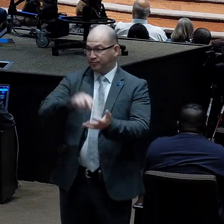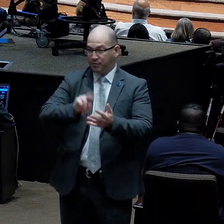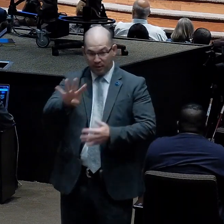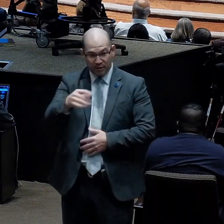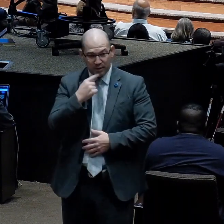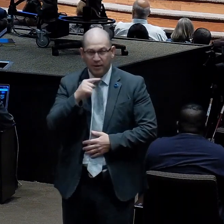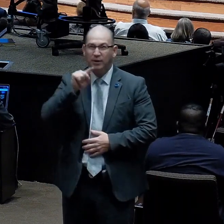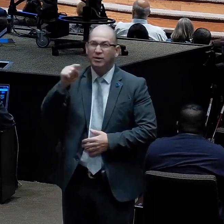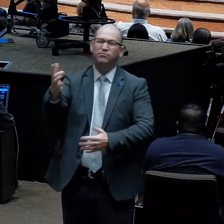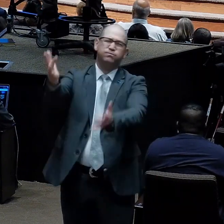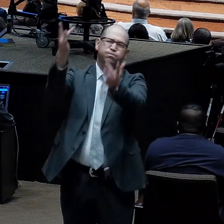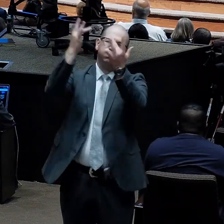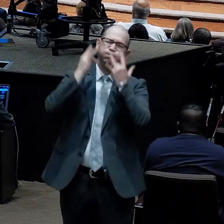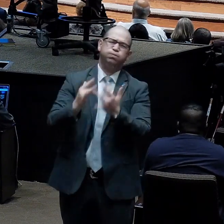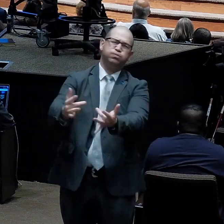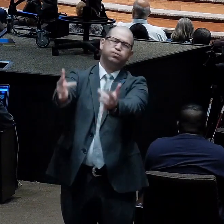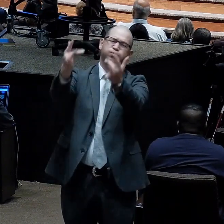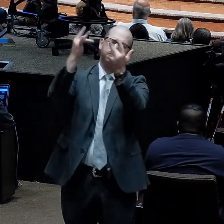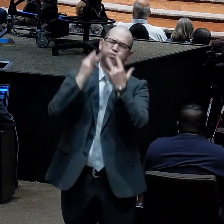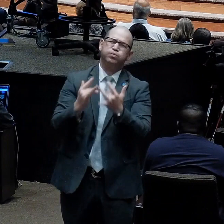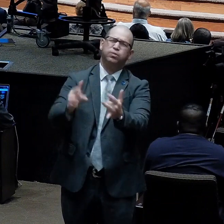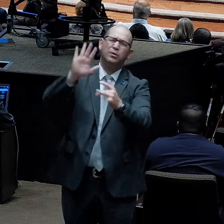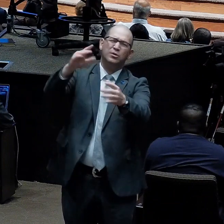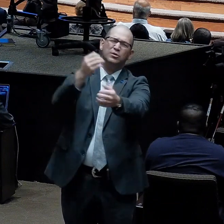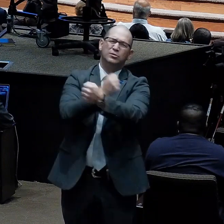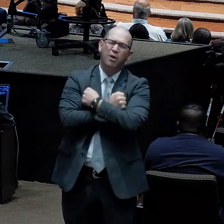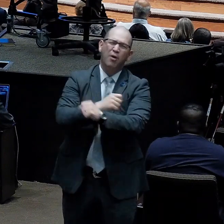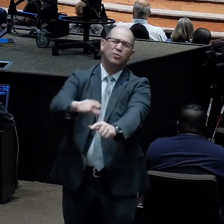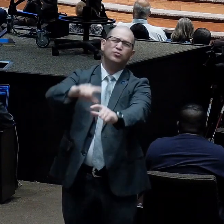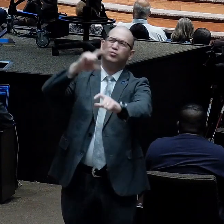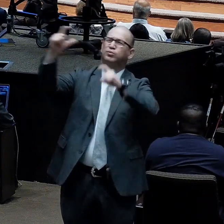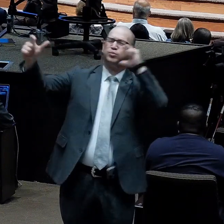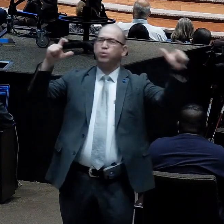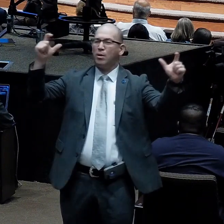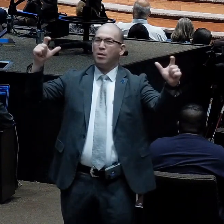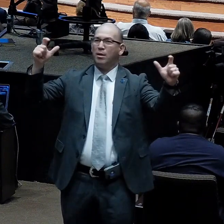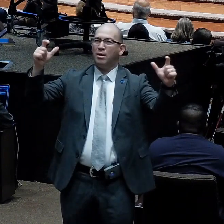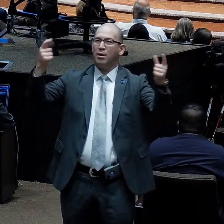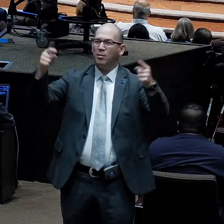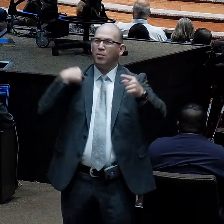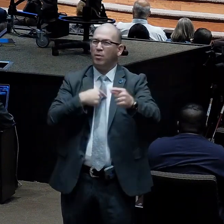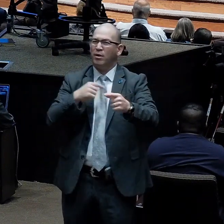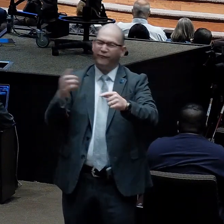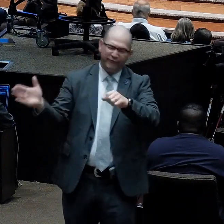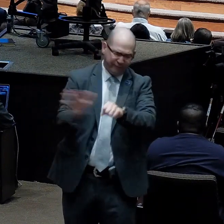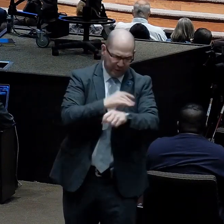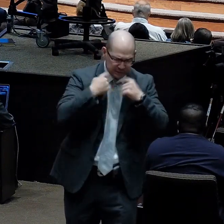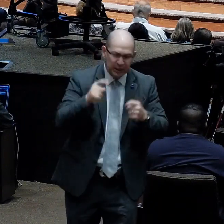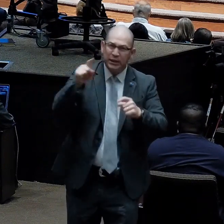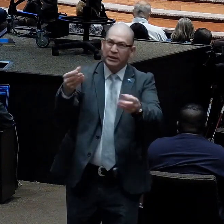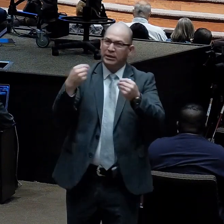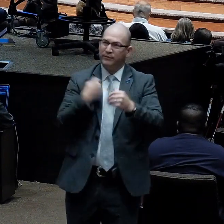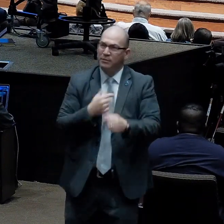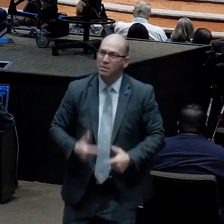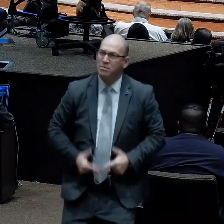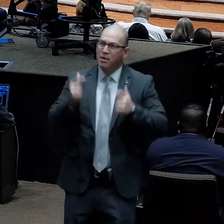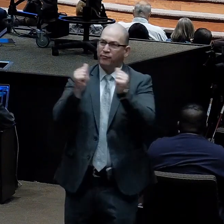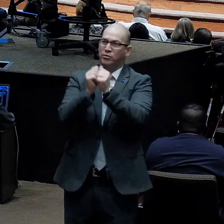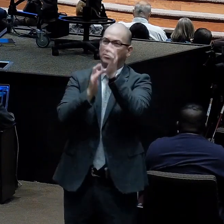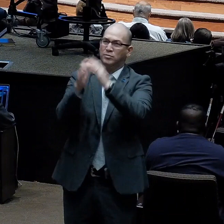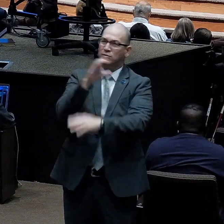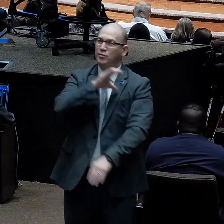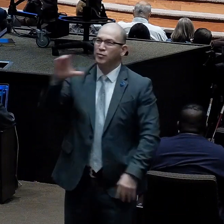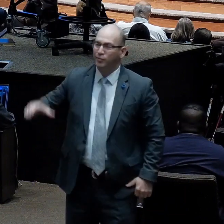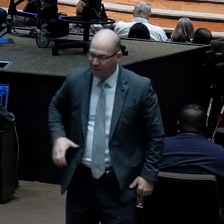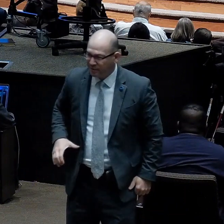in mercy for his great love wherewith he loved us, even when we were dead in sins, hath quickened us together with Christ. You see,